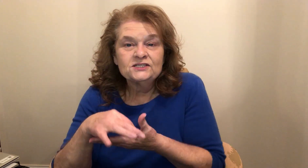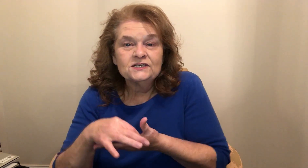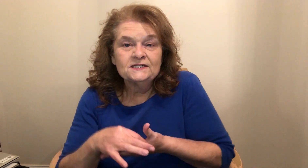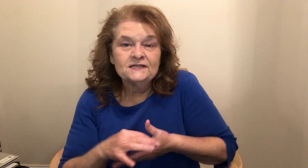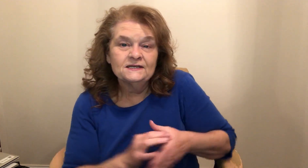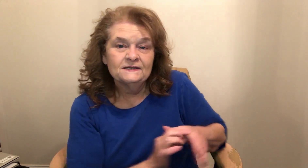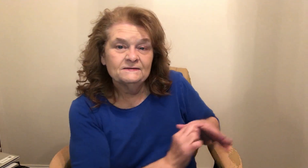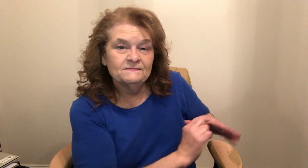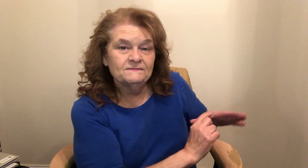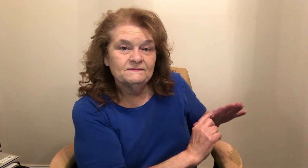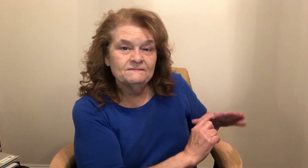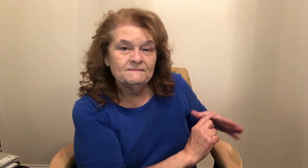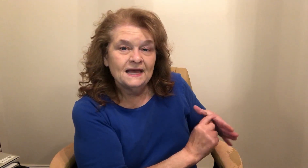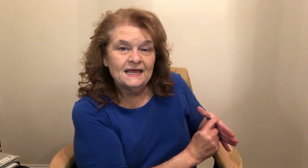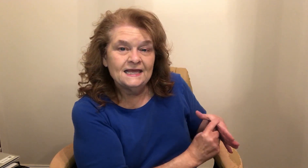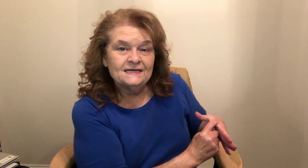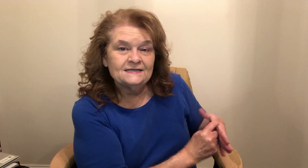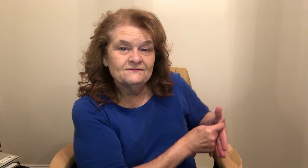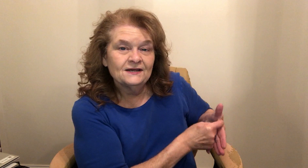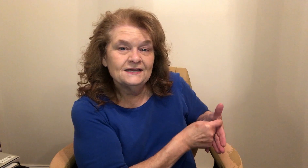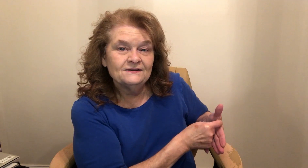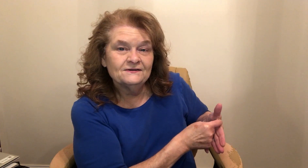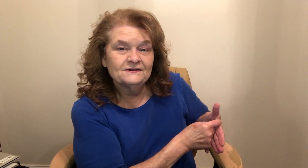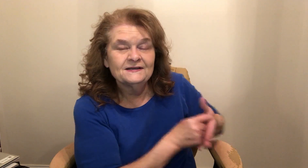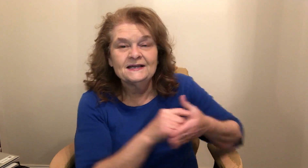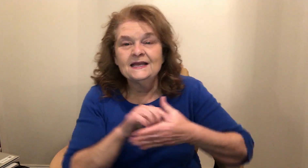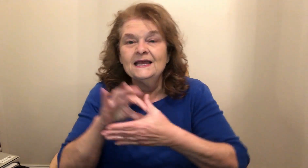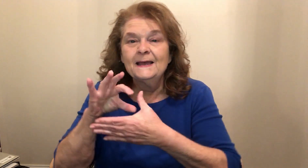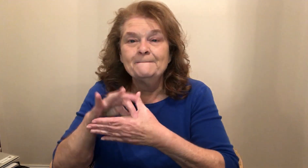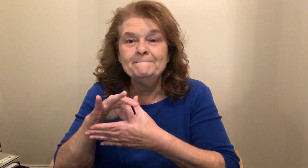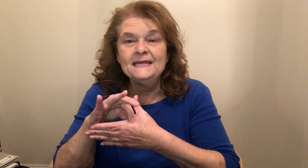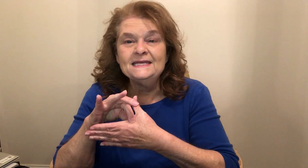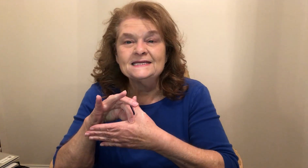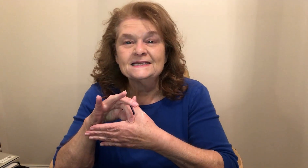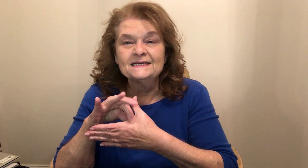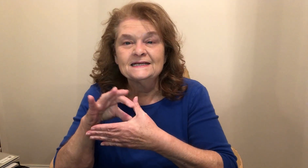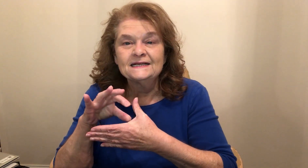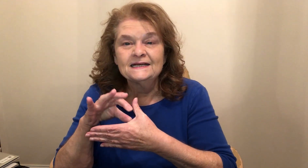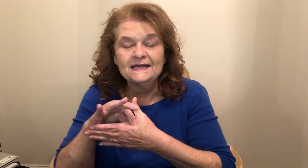touching my hand right here, meat,